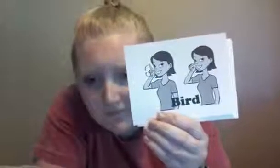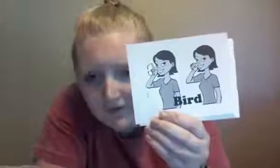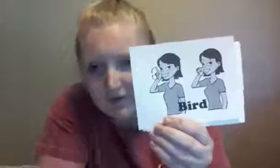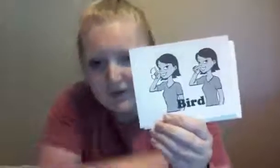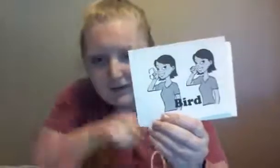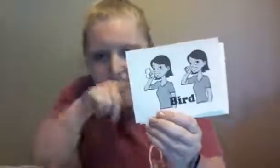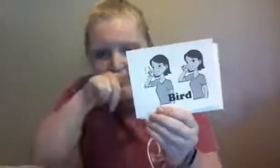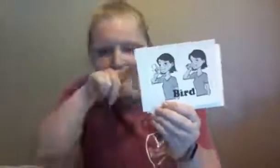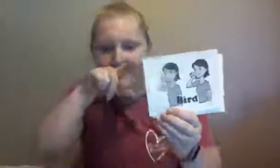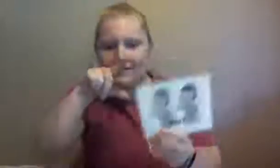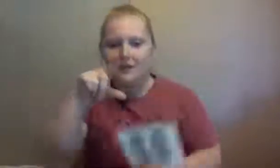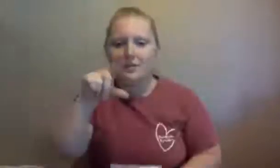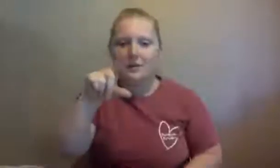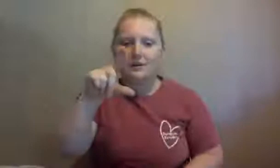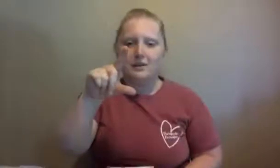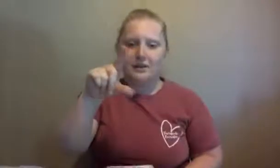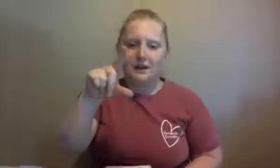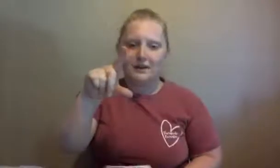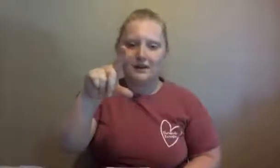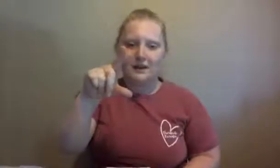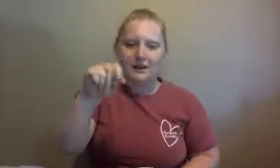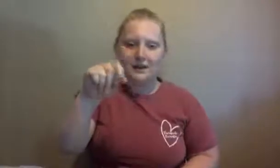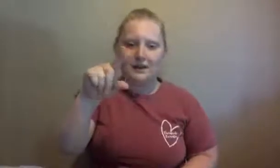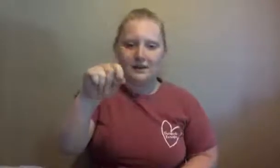So it looks like this. So you put two fingers together,